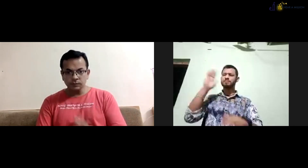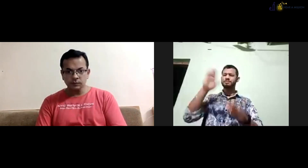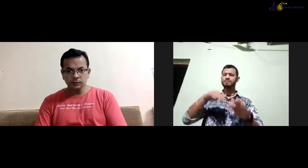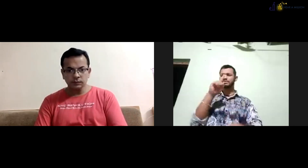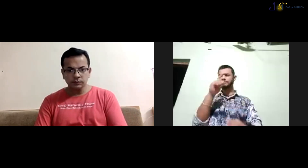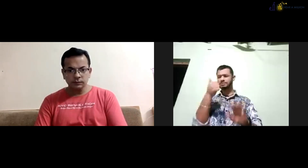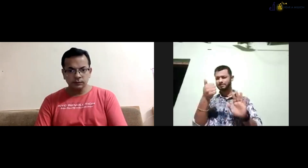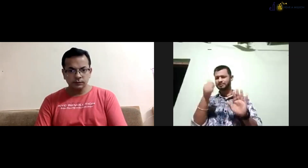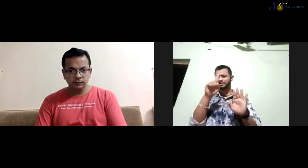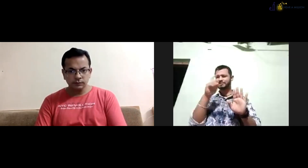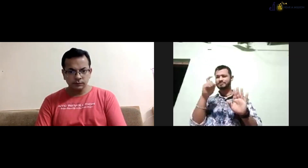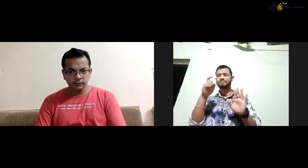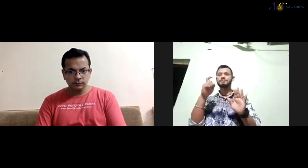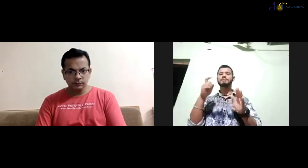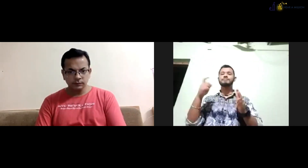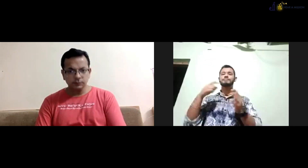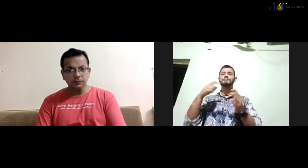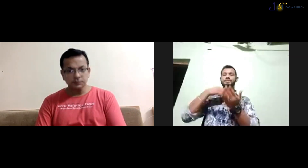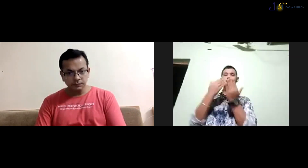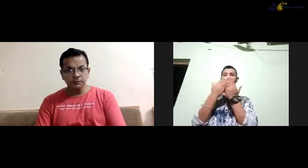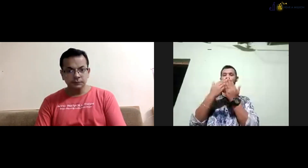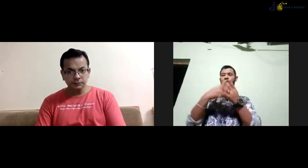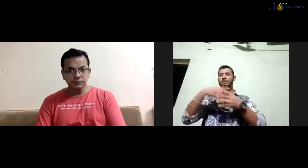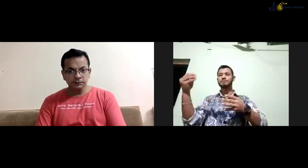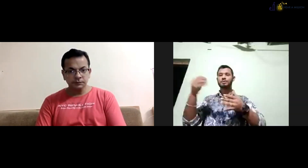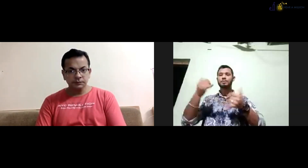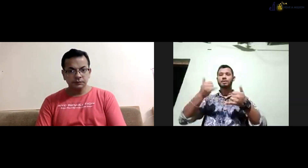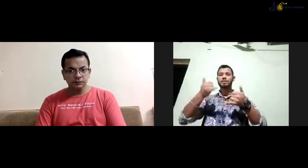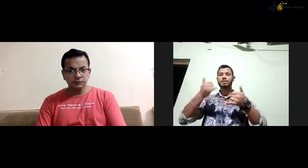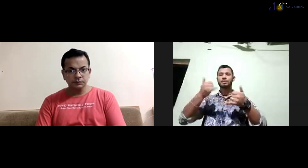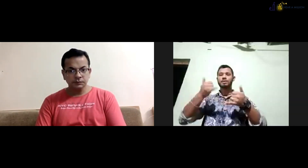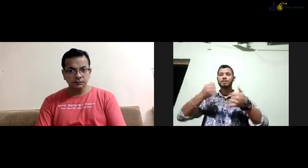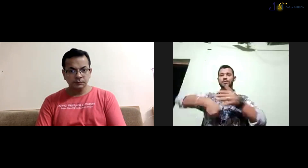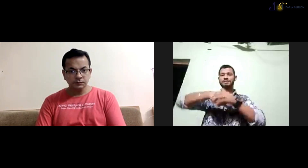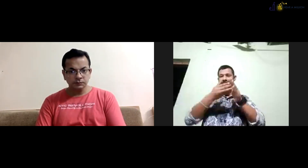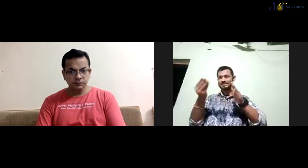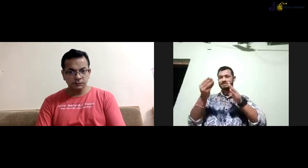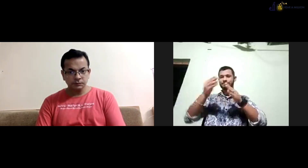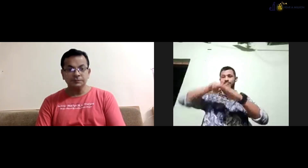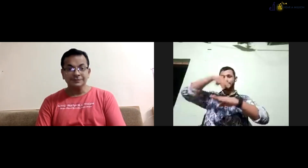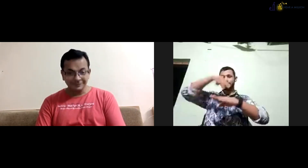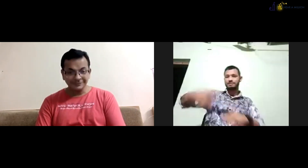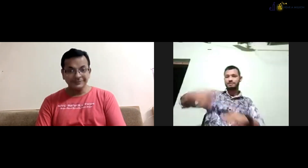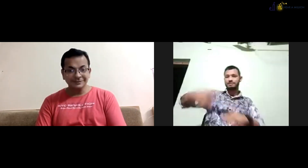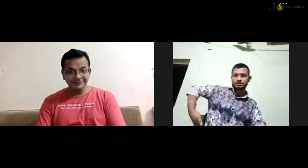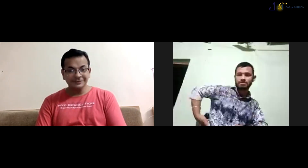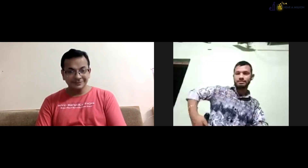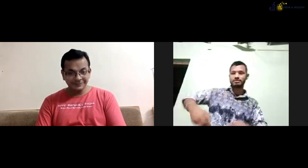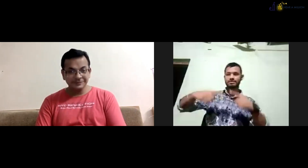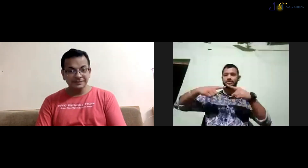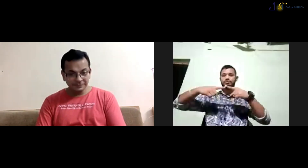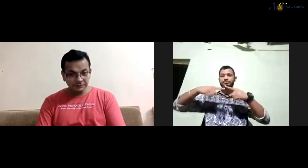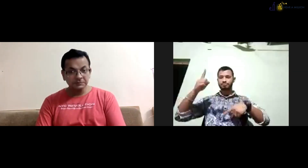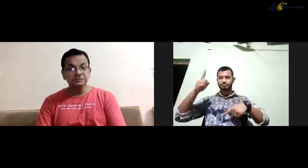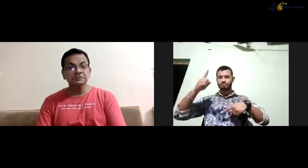was studying as well. I was 16 or 17 years old at that time. So we were playing